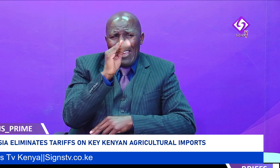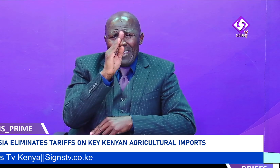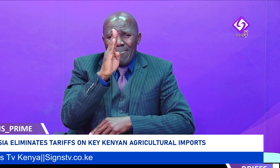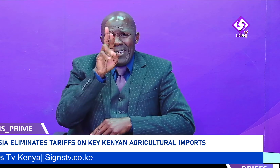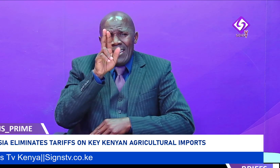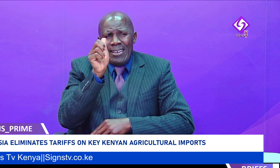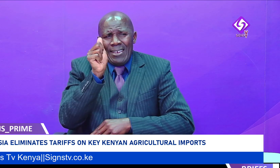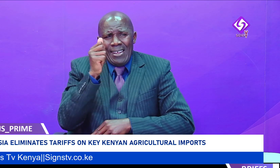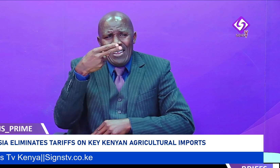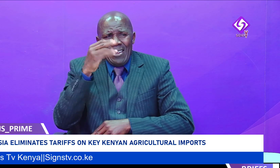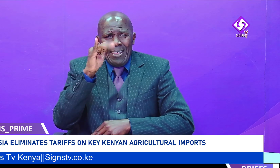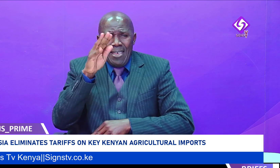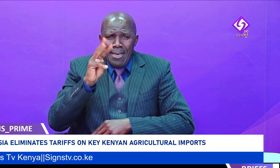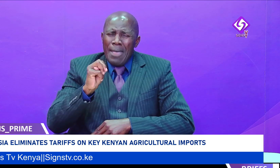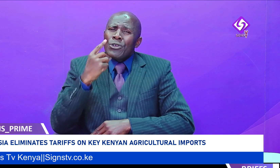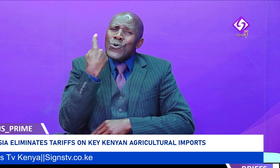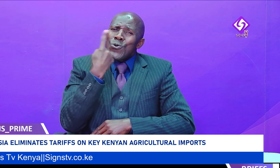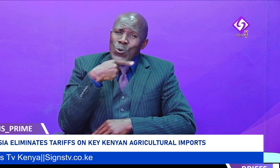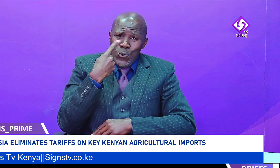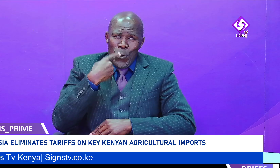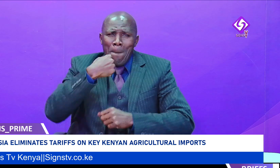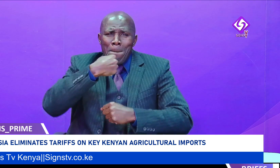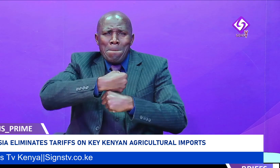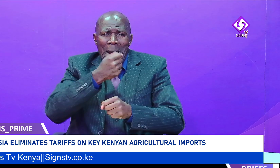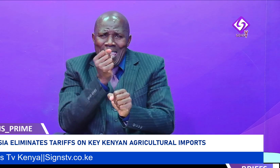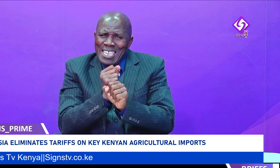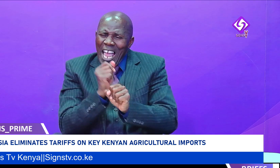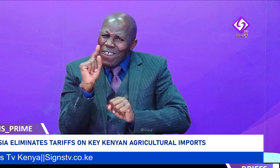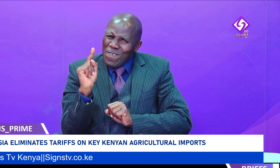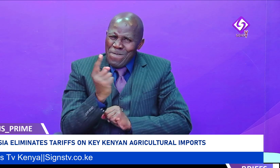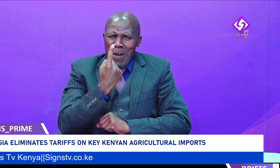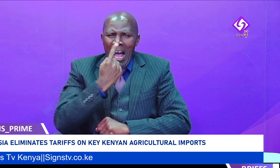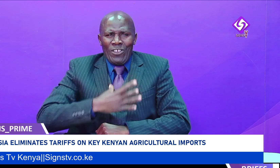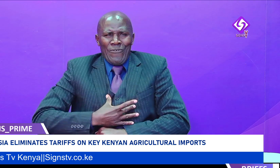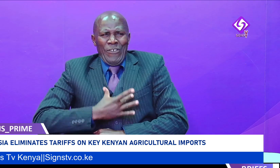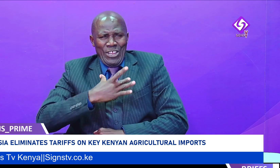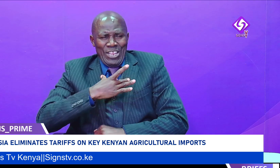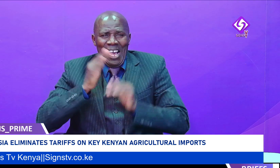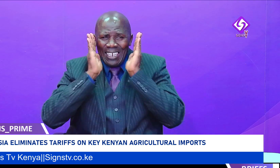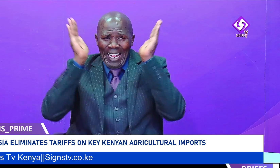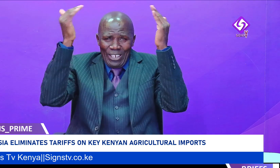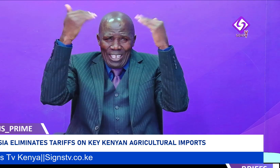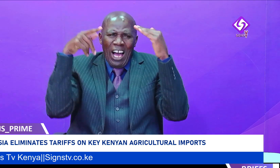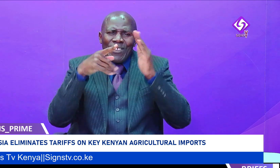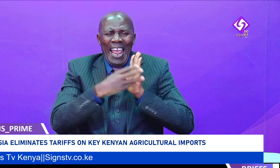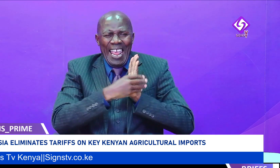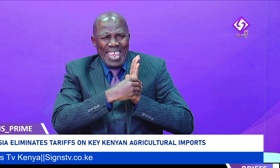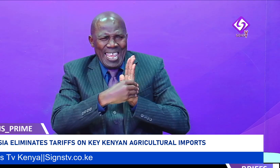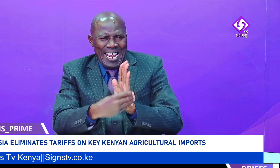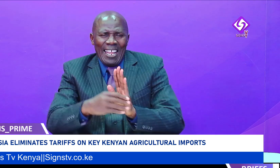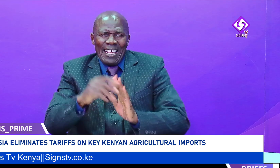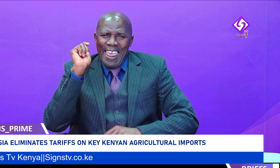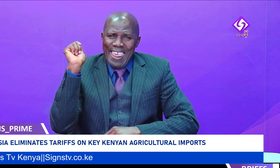Prime Minister Anwar Ibrahim, who is making the first visit by a